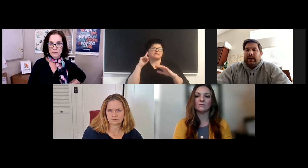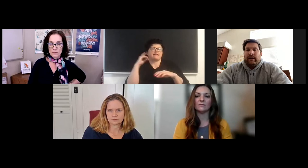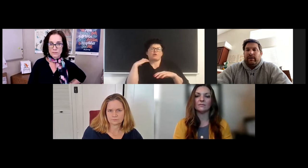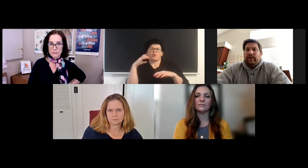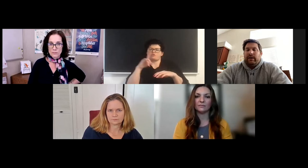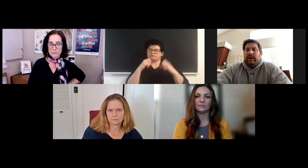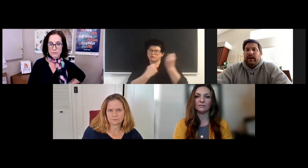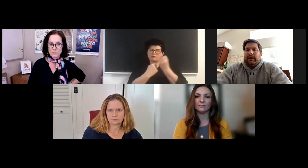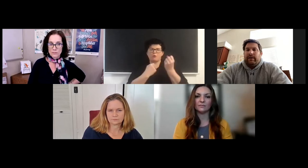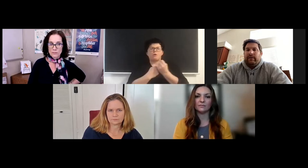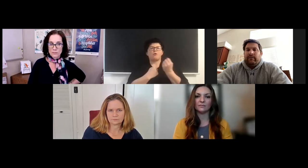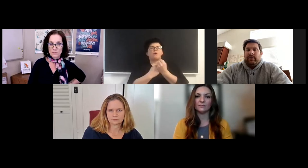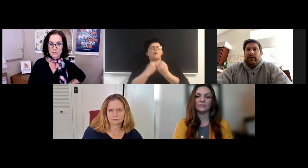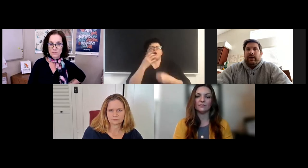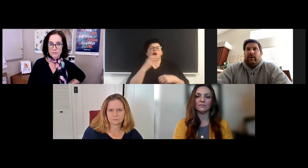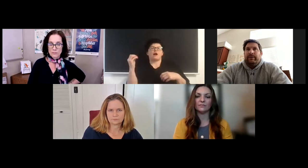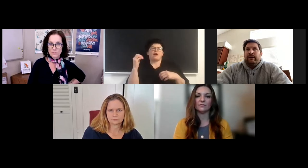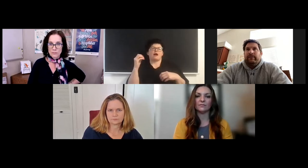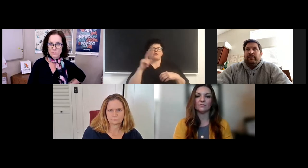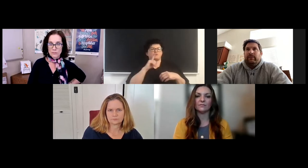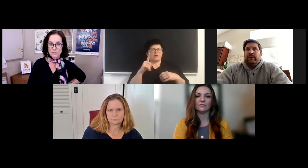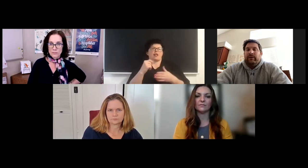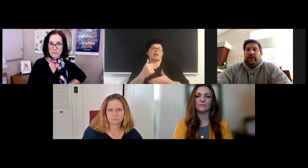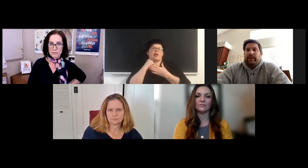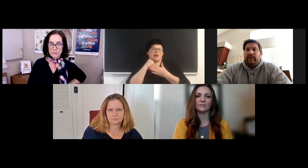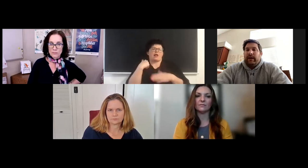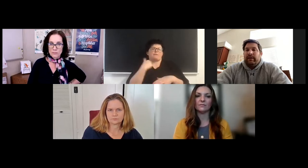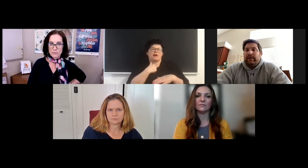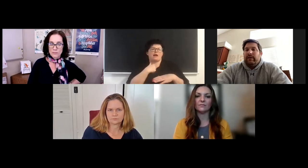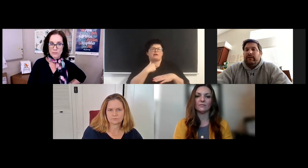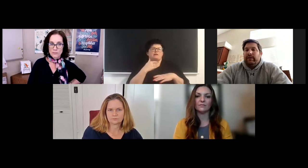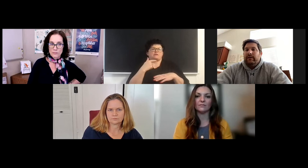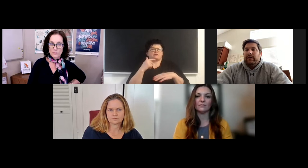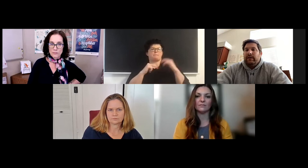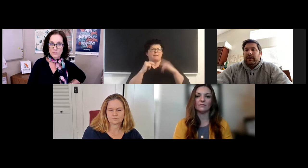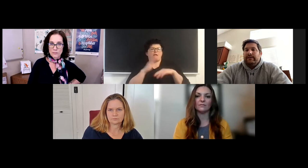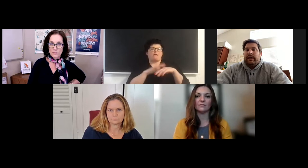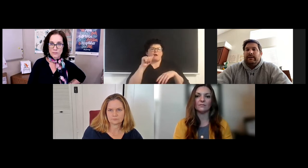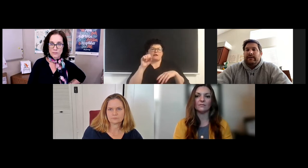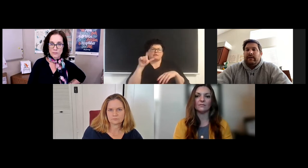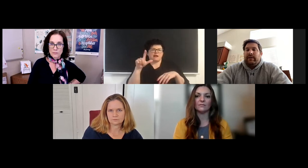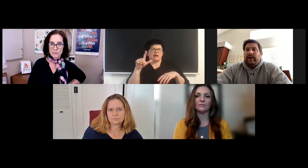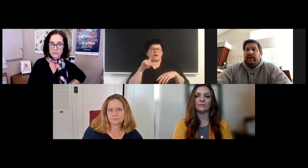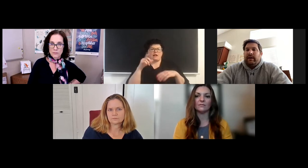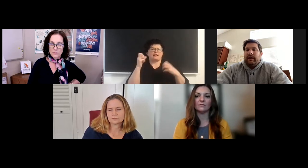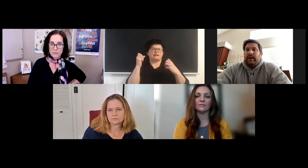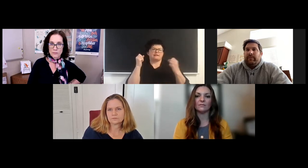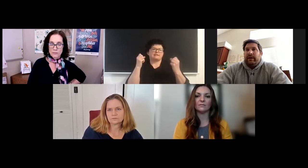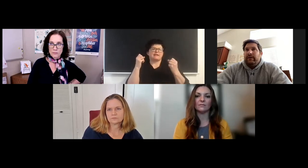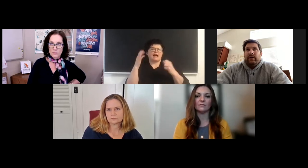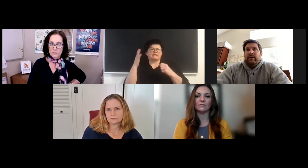supported and really helped us to build on the ASL and the signing side of that.